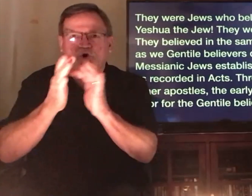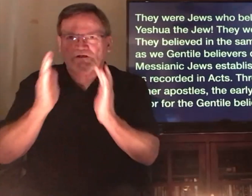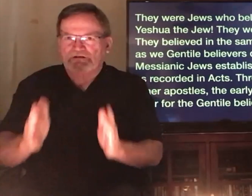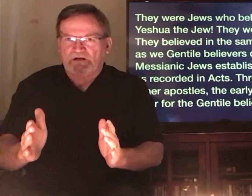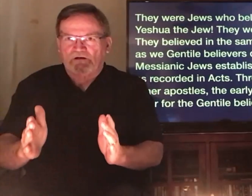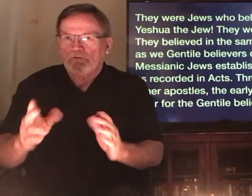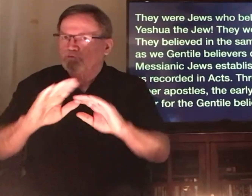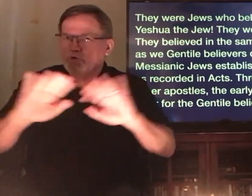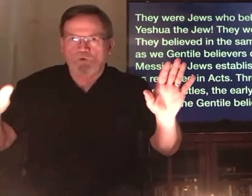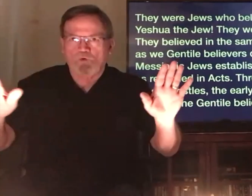Okay.